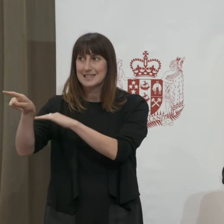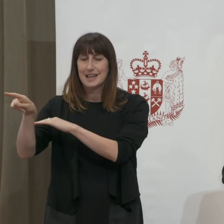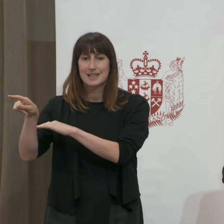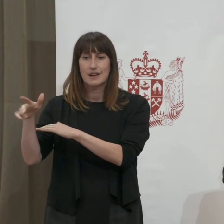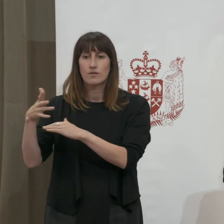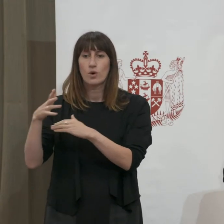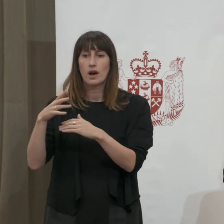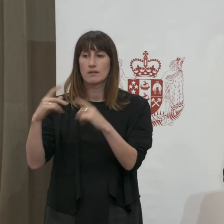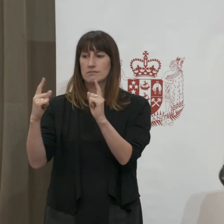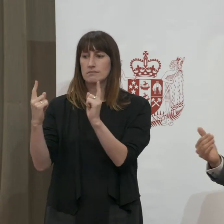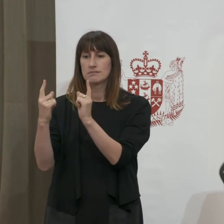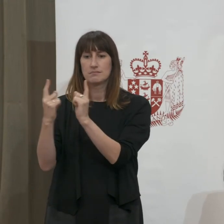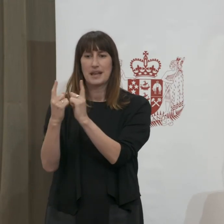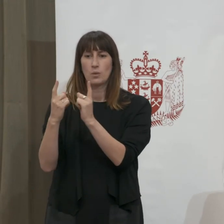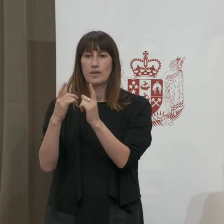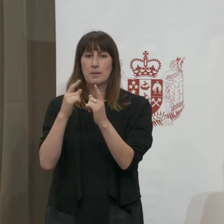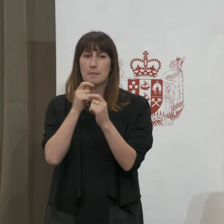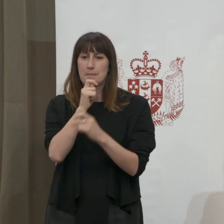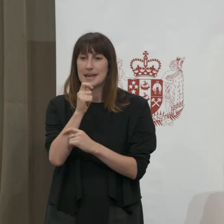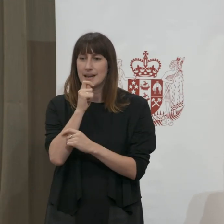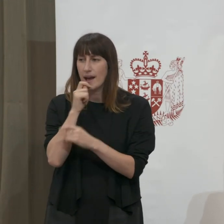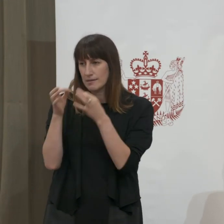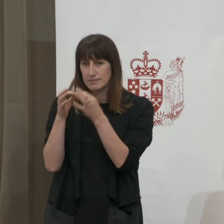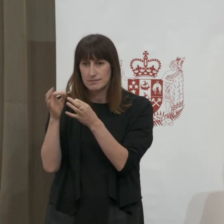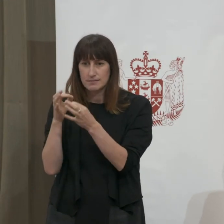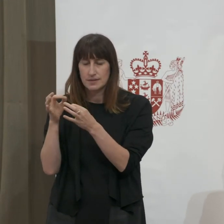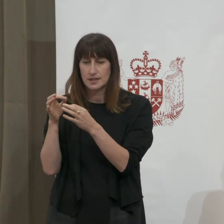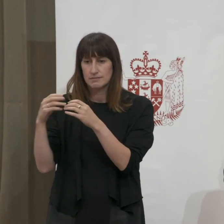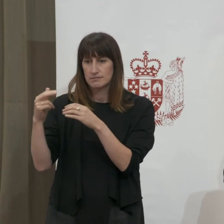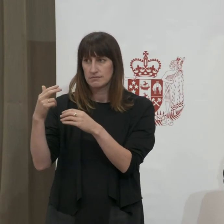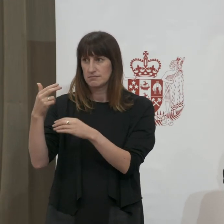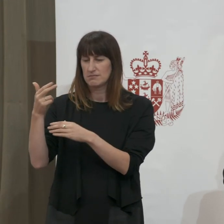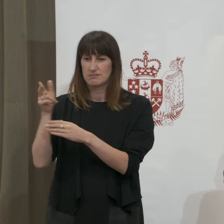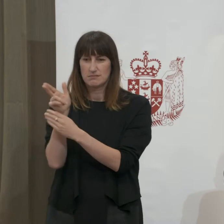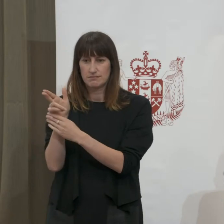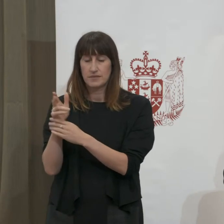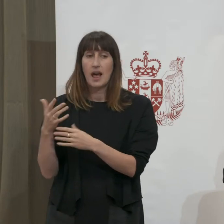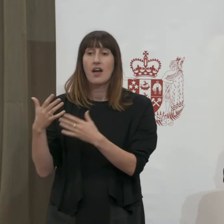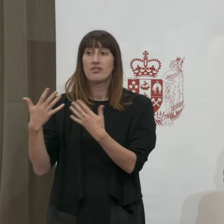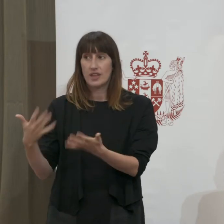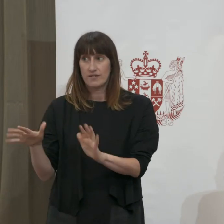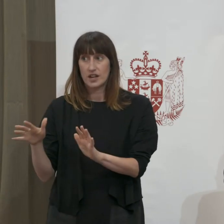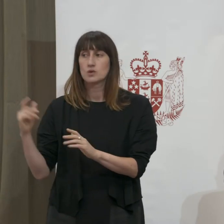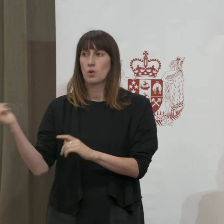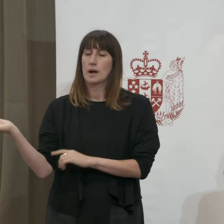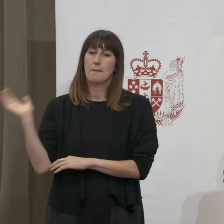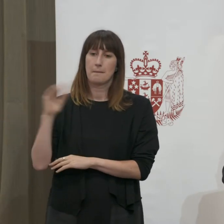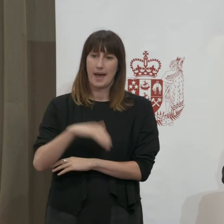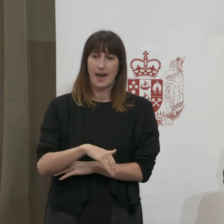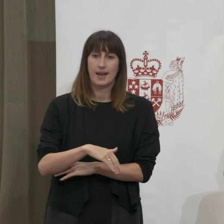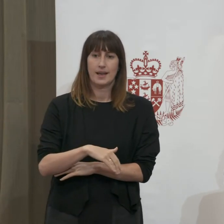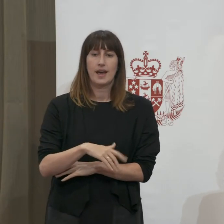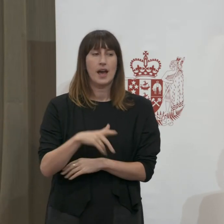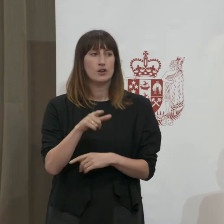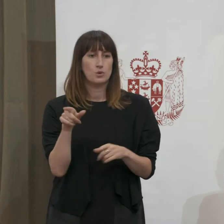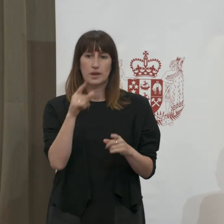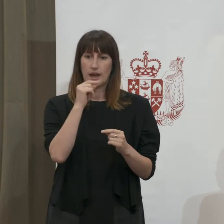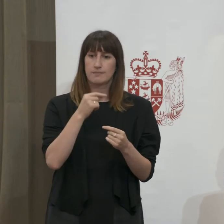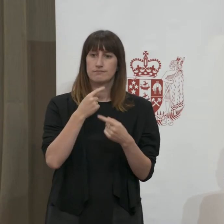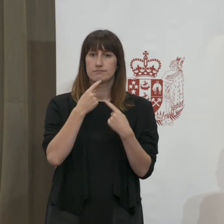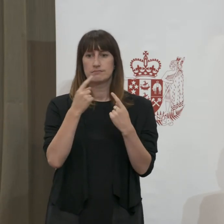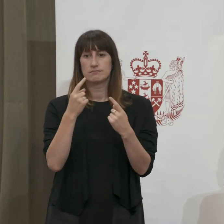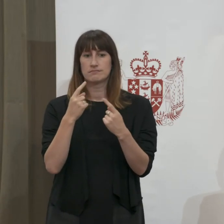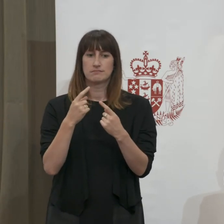media. The Ministers will then return for an informal mix and mingle with you all, and a chance for you, really, to share your feedback before wrapping up